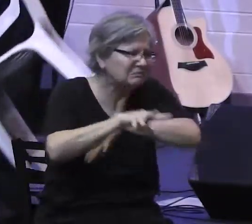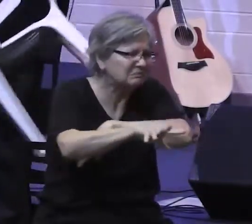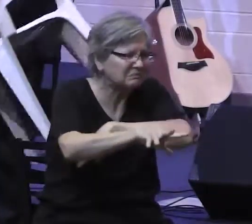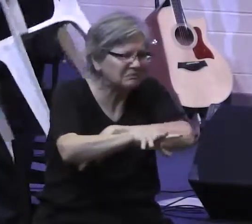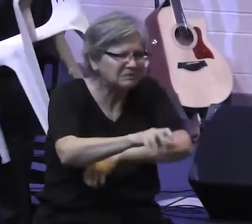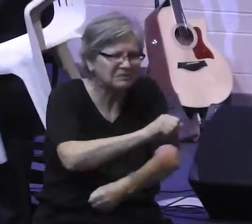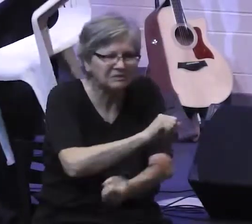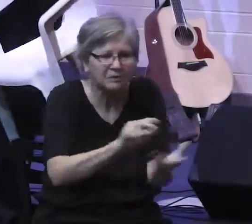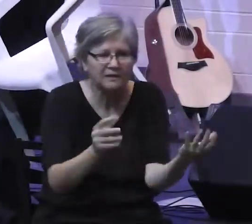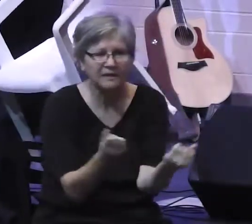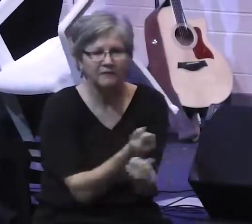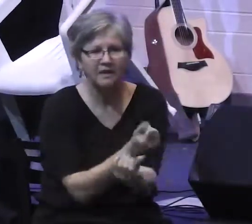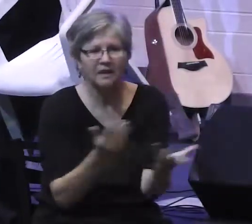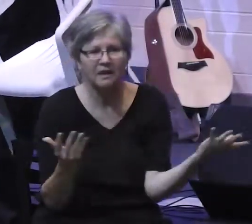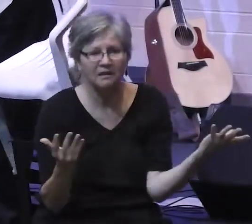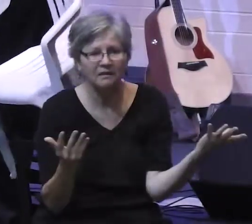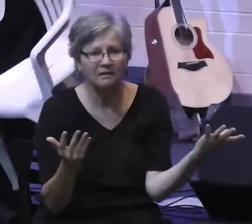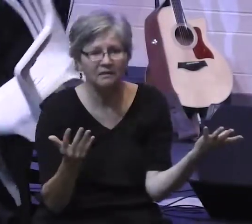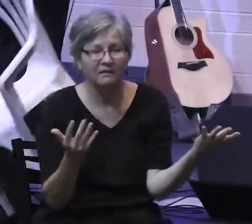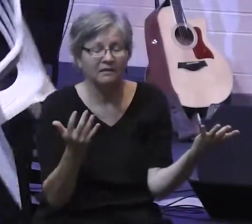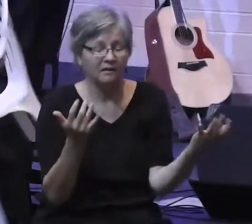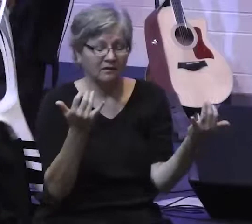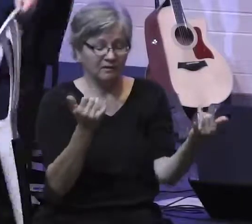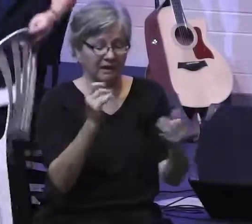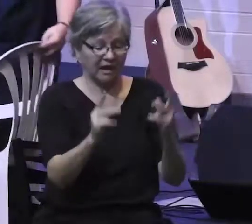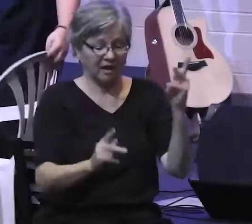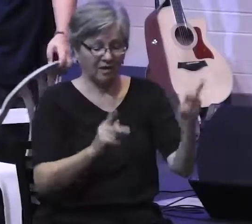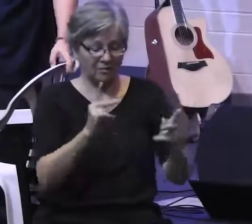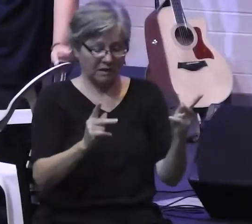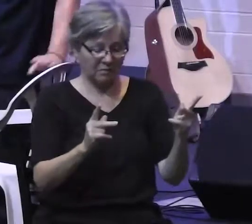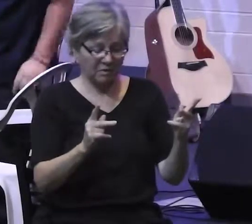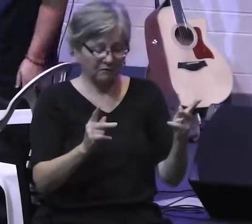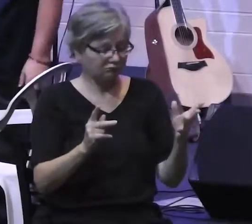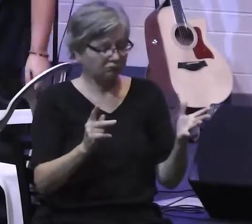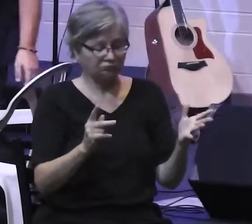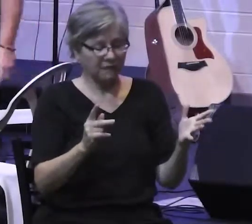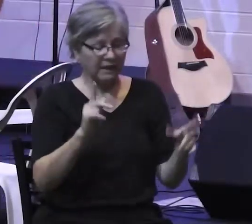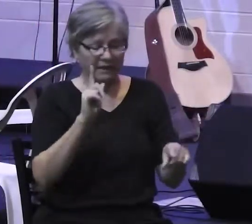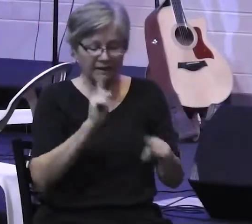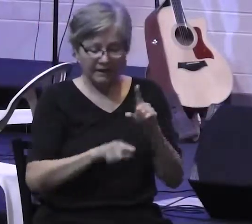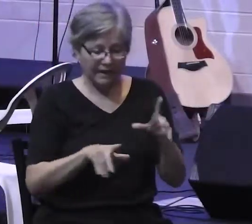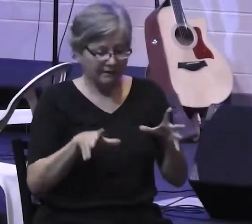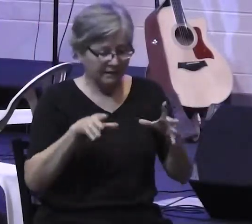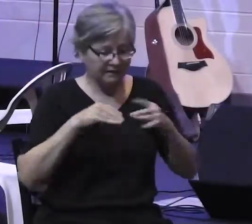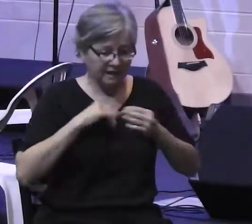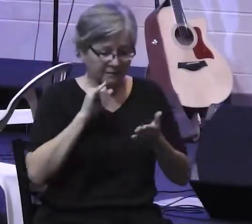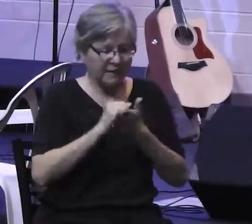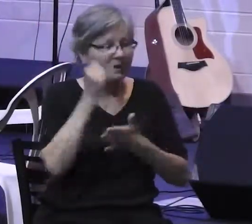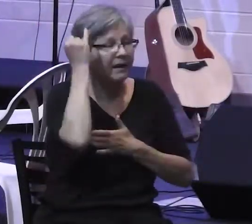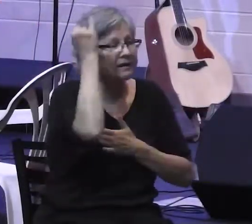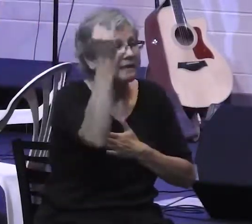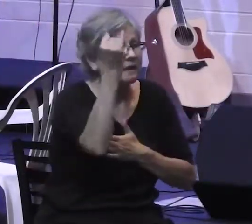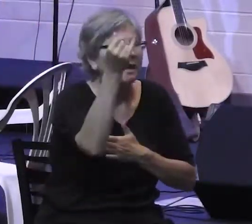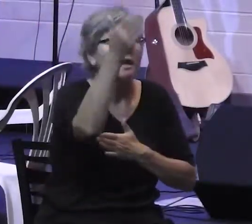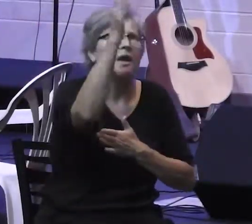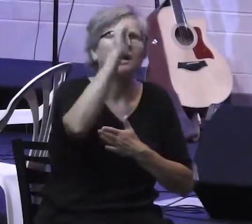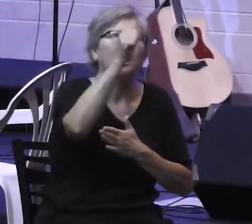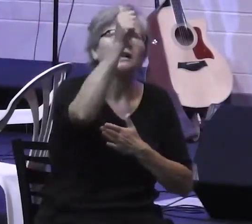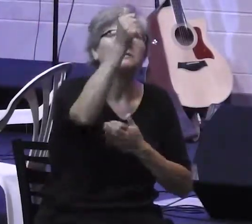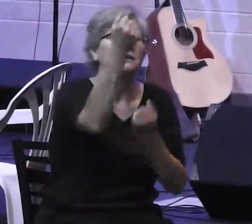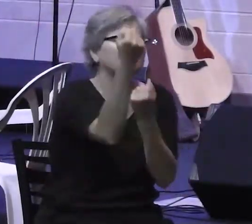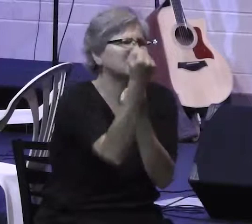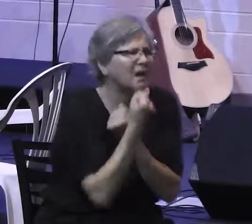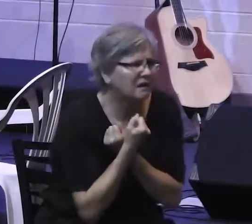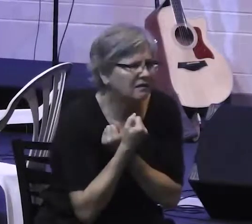humanity now can't take the idea that God would be loving and forgiving, that God would be holy, just, and